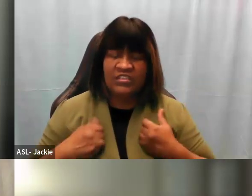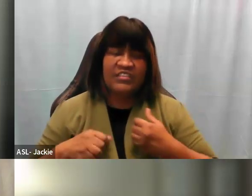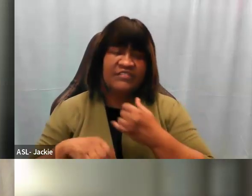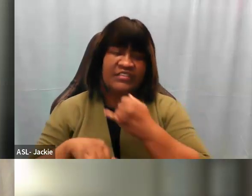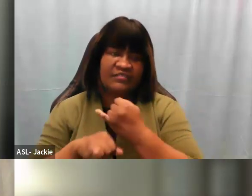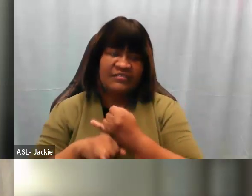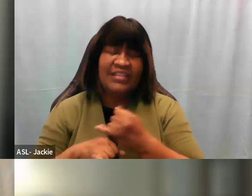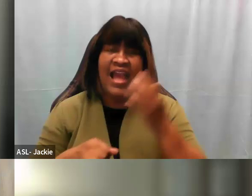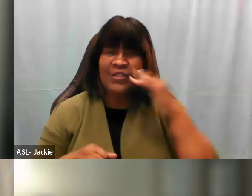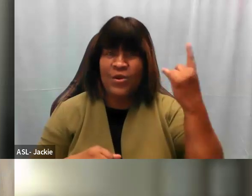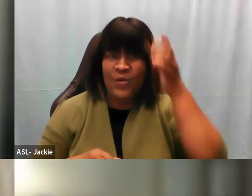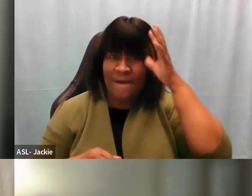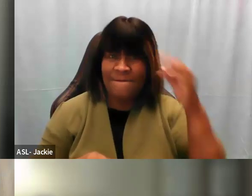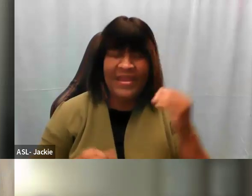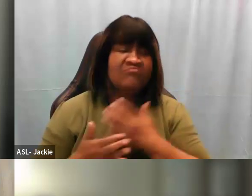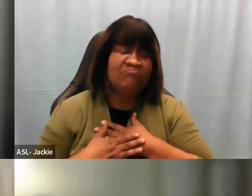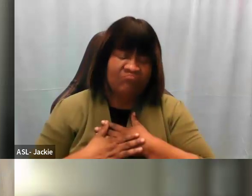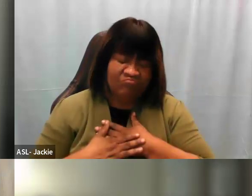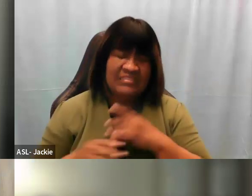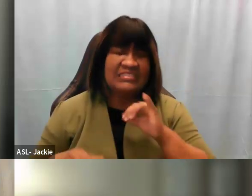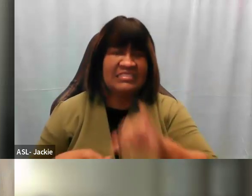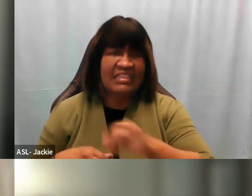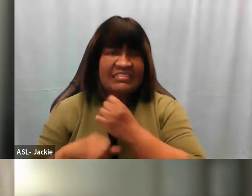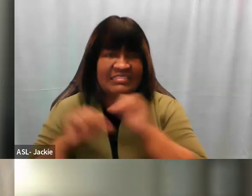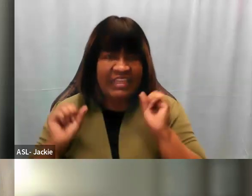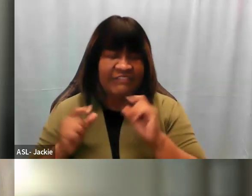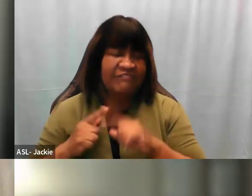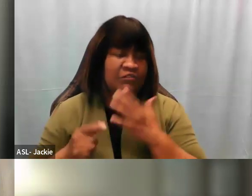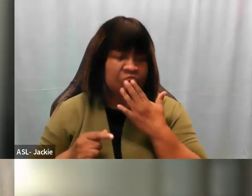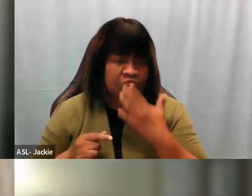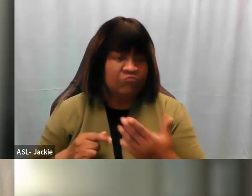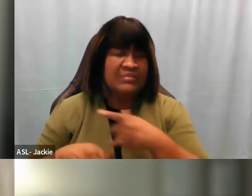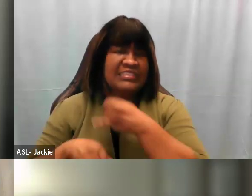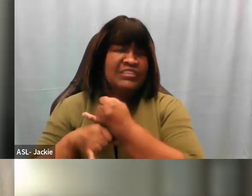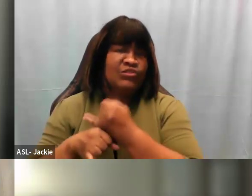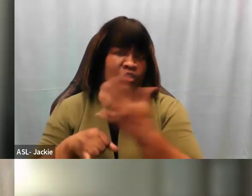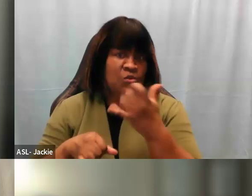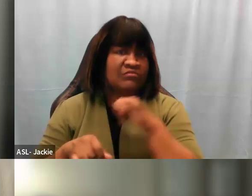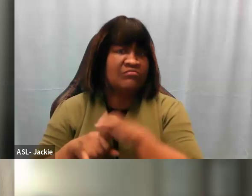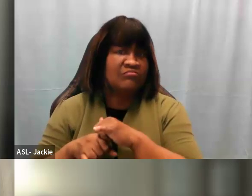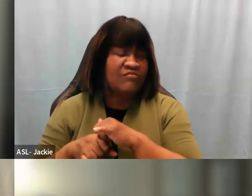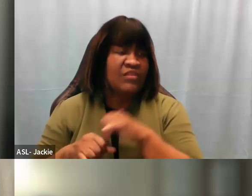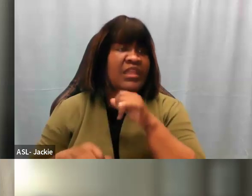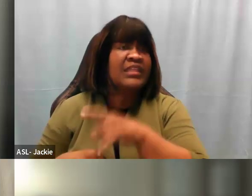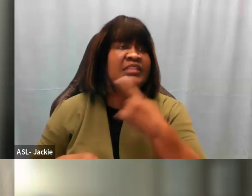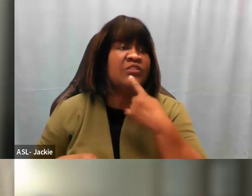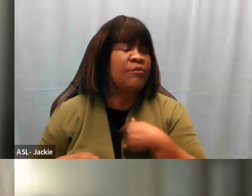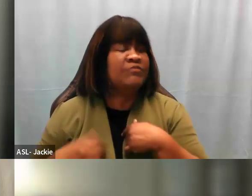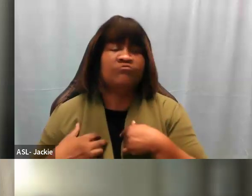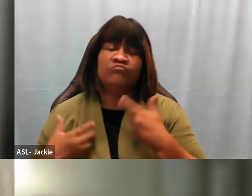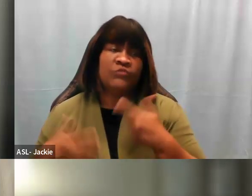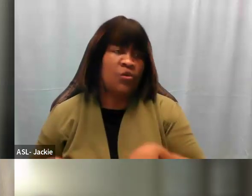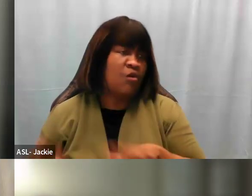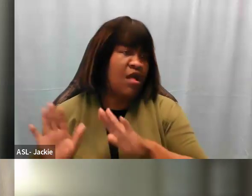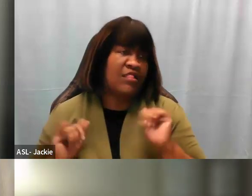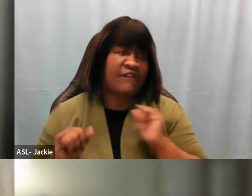to get out. He feels very secure. He feels safe, he feels secure, and he said that he doesn't want to